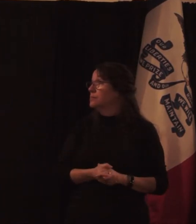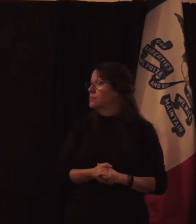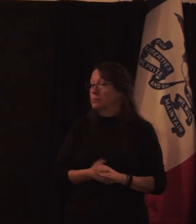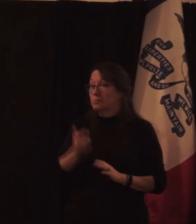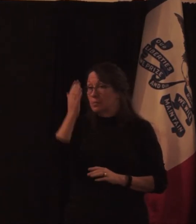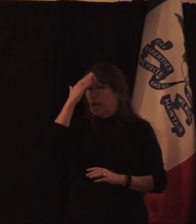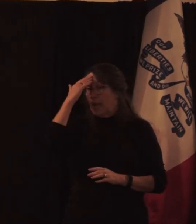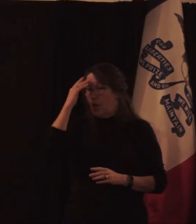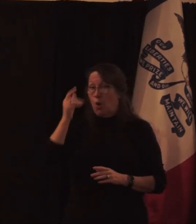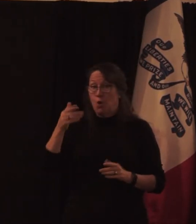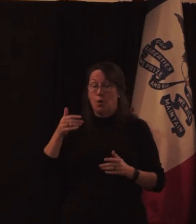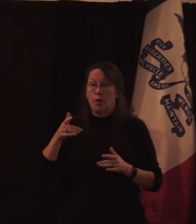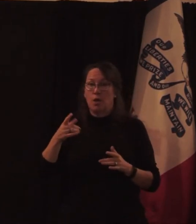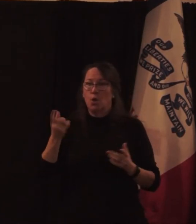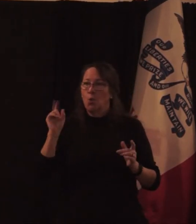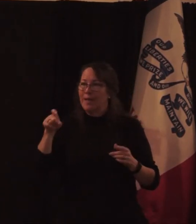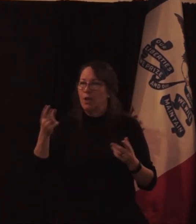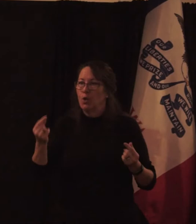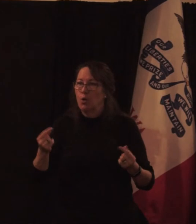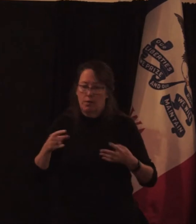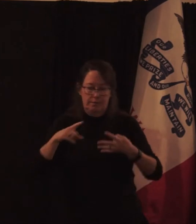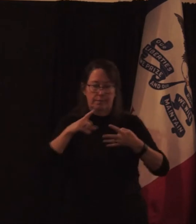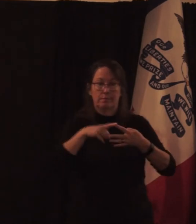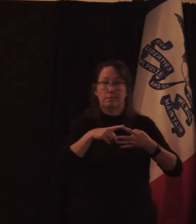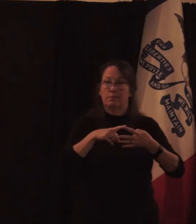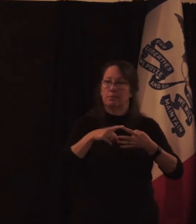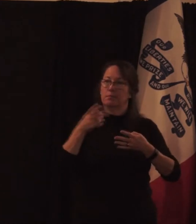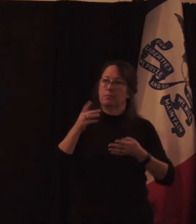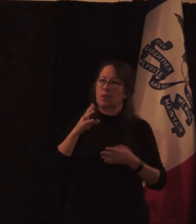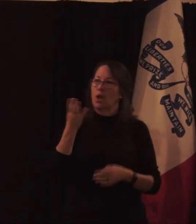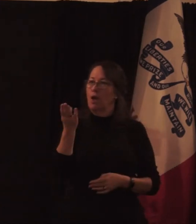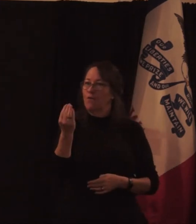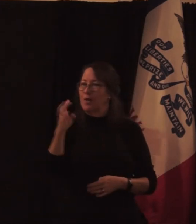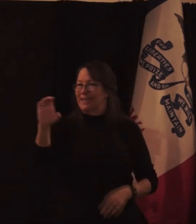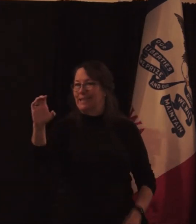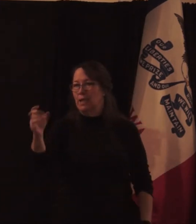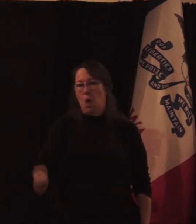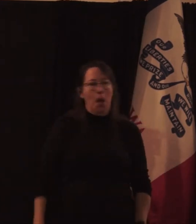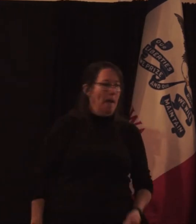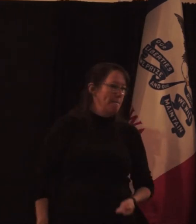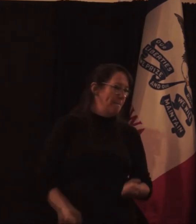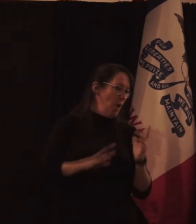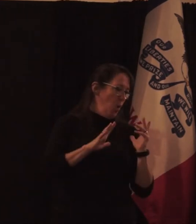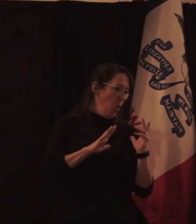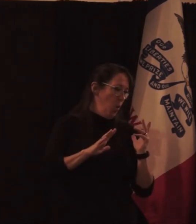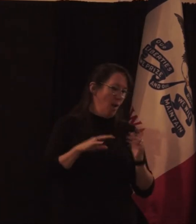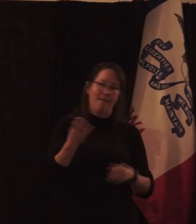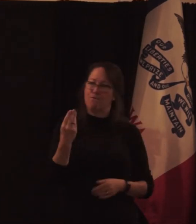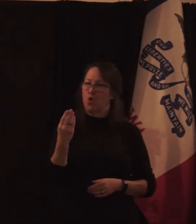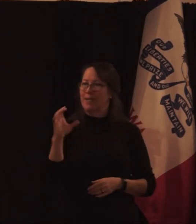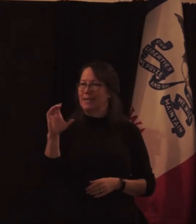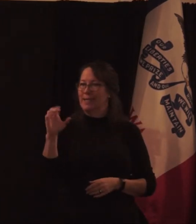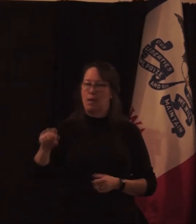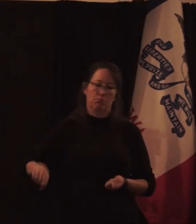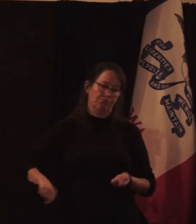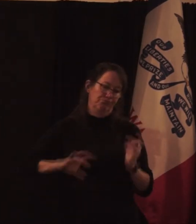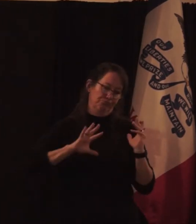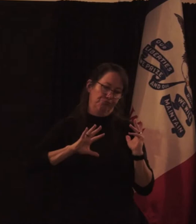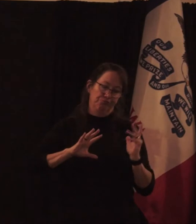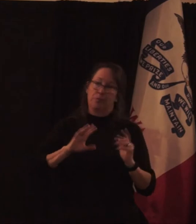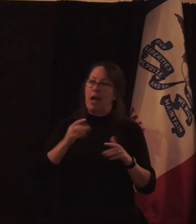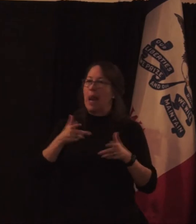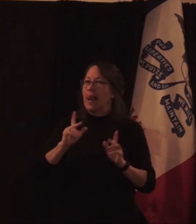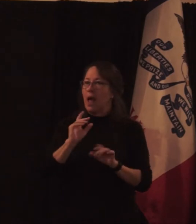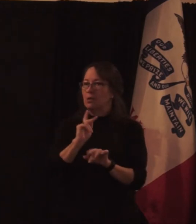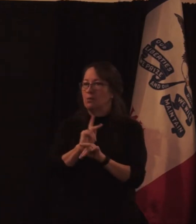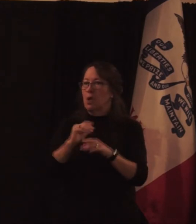I know you're ahead of me on this. What do we need to do? First thing, abolish 14C. Abolish 14C that allows